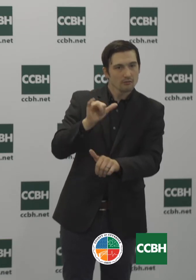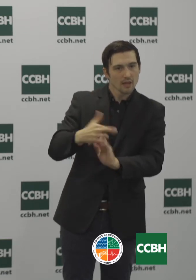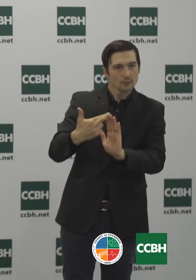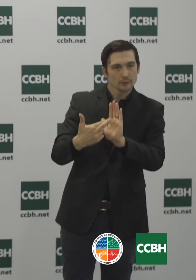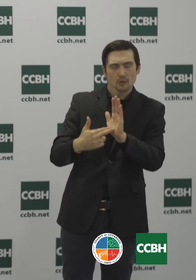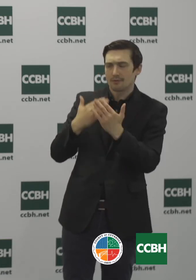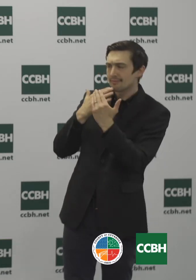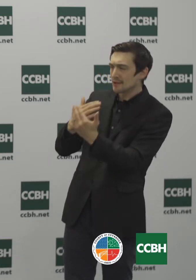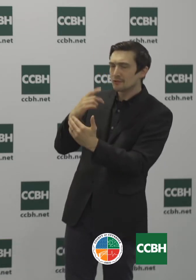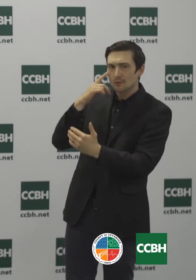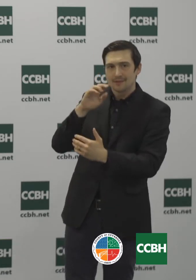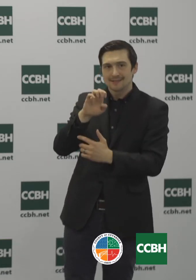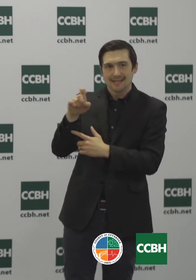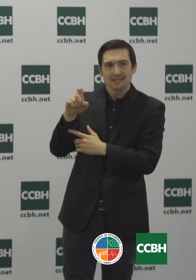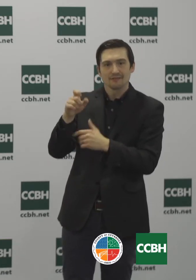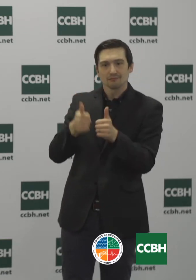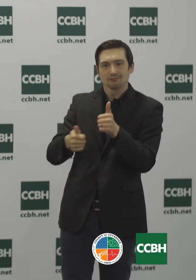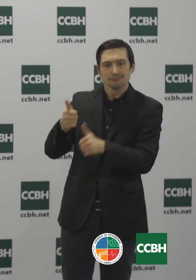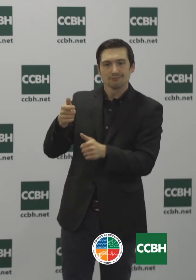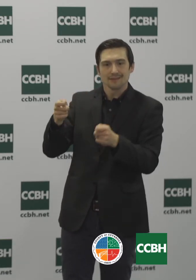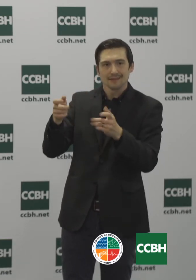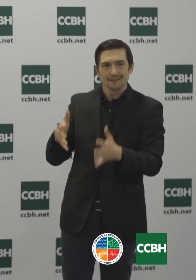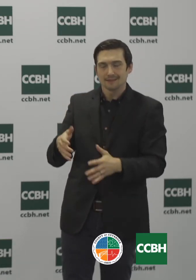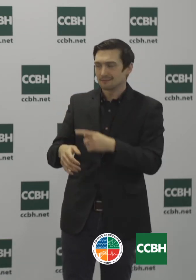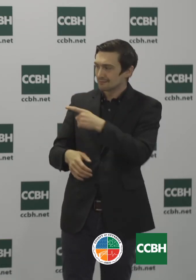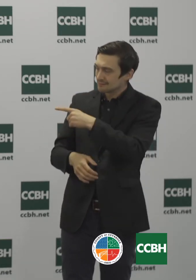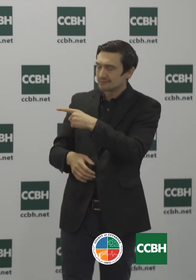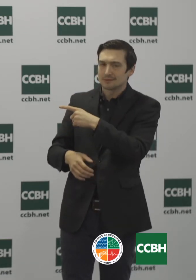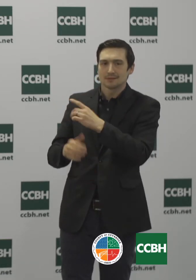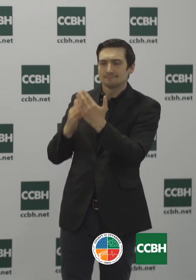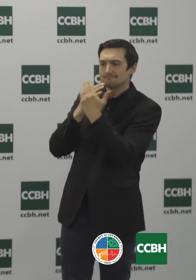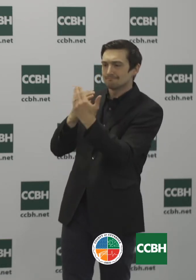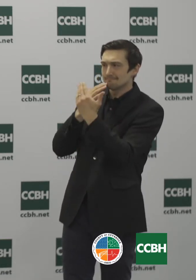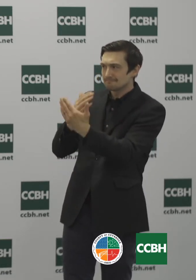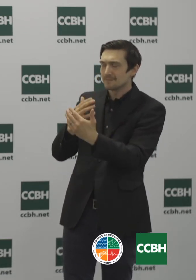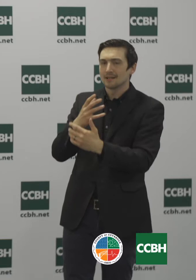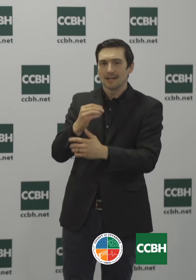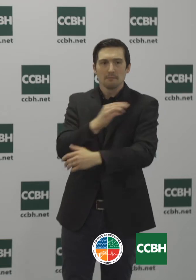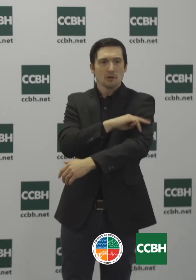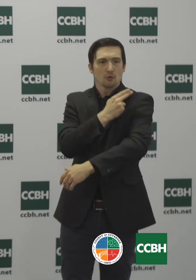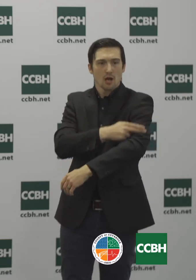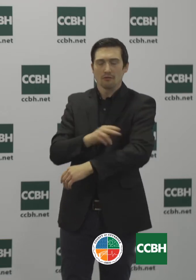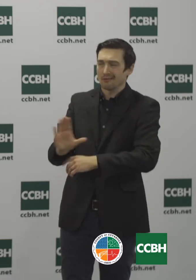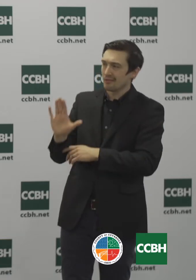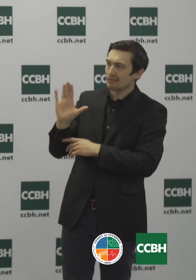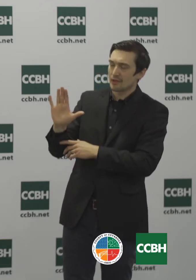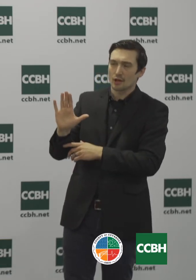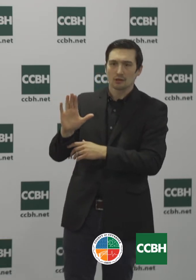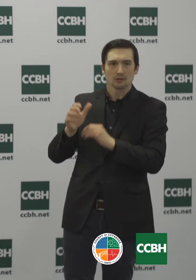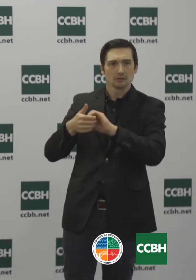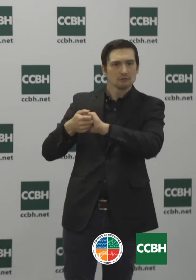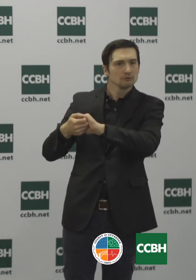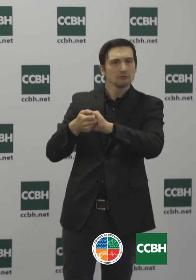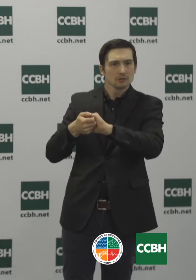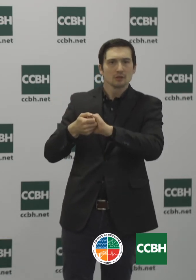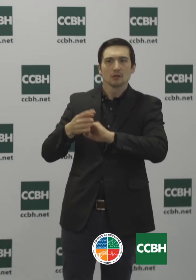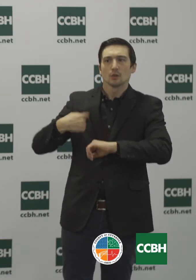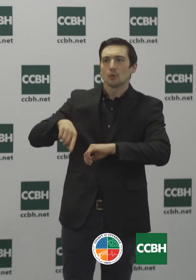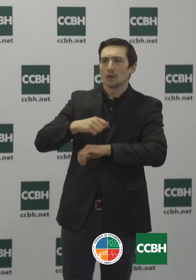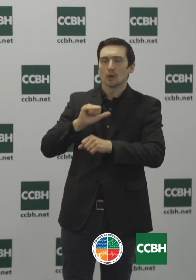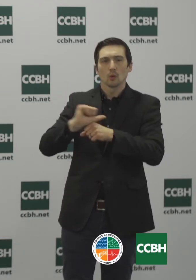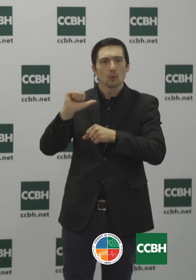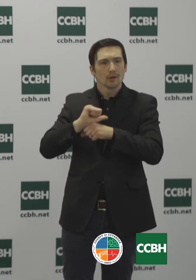for his leadership, Dr. Boutros and Metro Health for their enduring spirit of collaboration as we work together to serve the